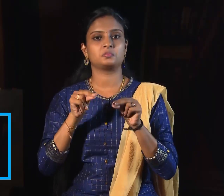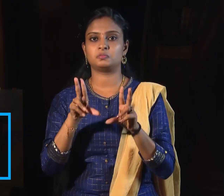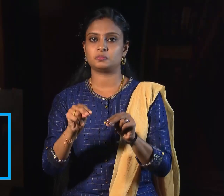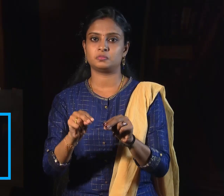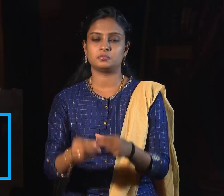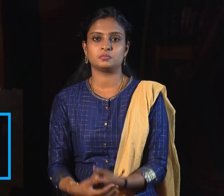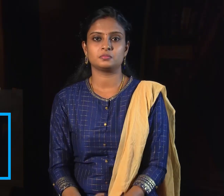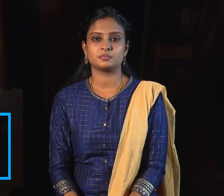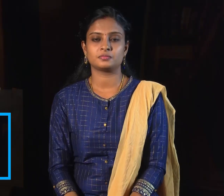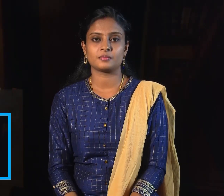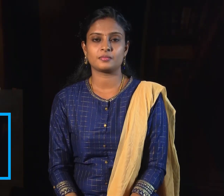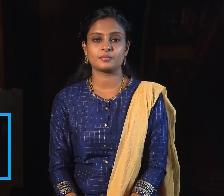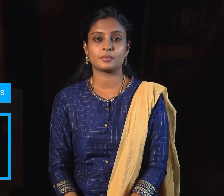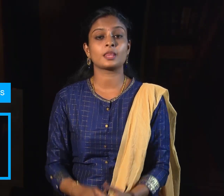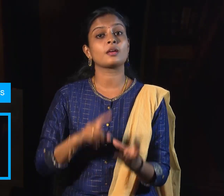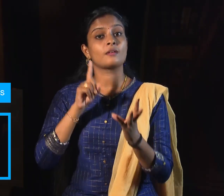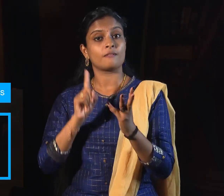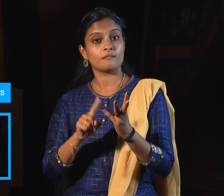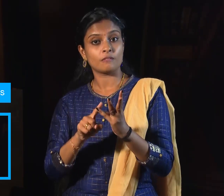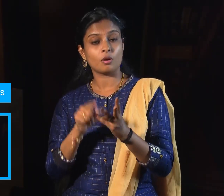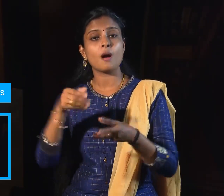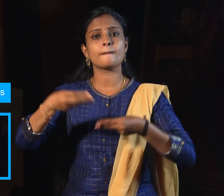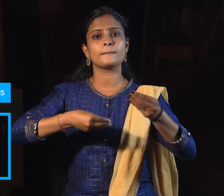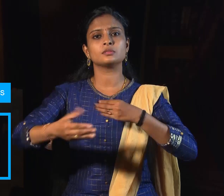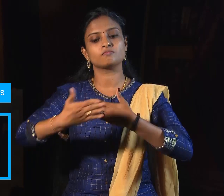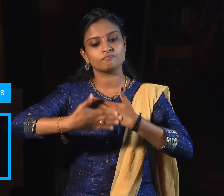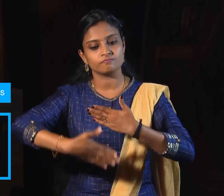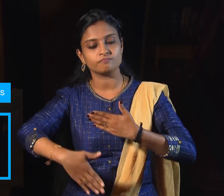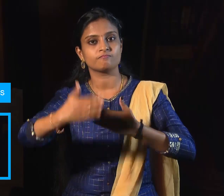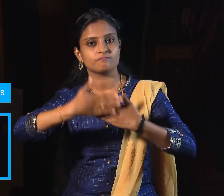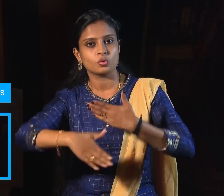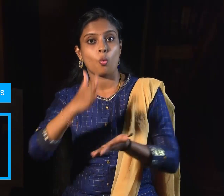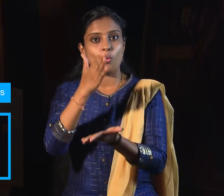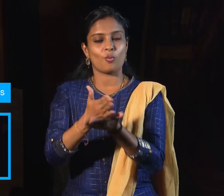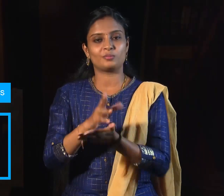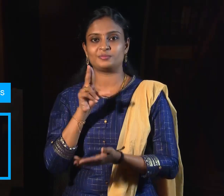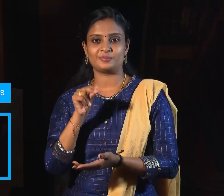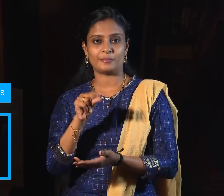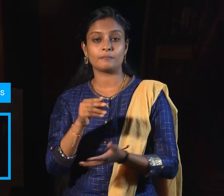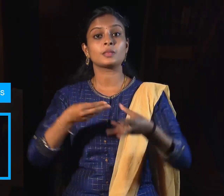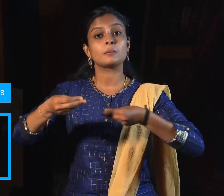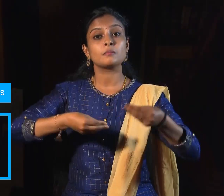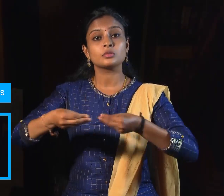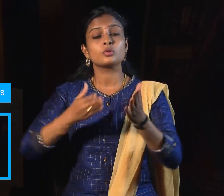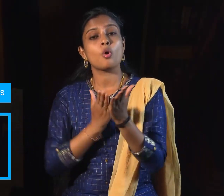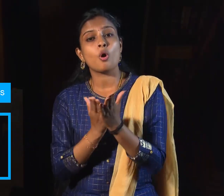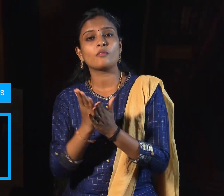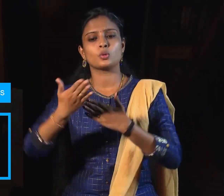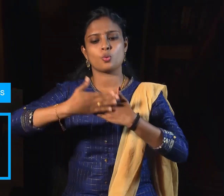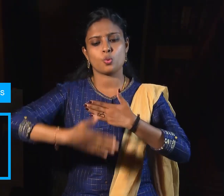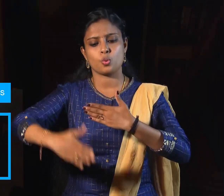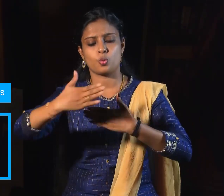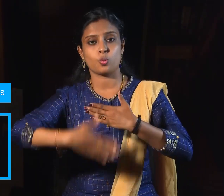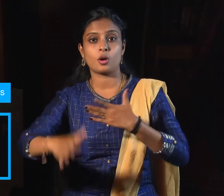activity. Next, it's a continuous process. Every business requires regularity in